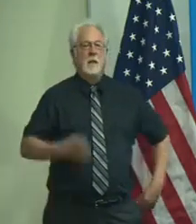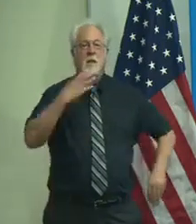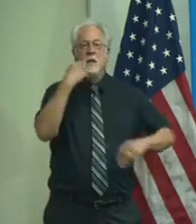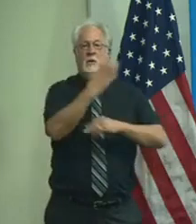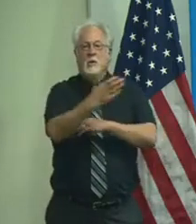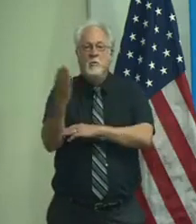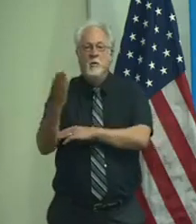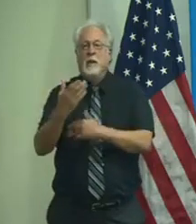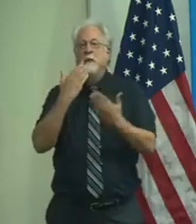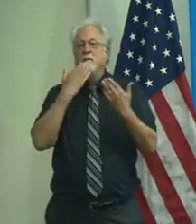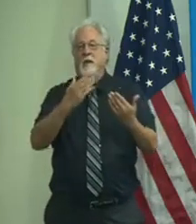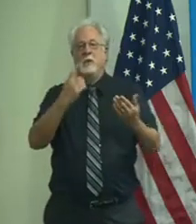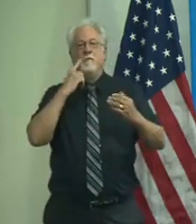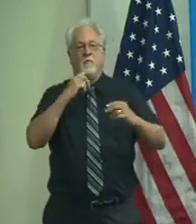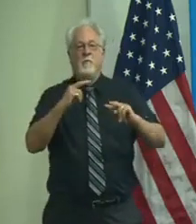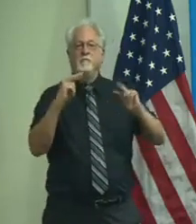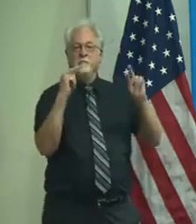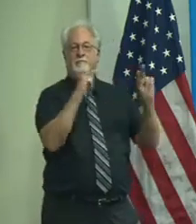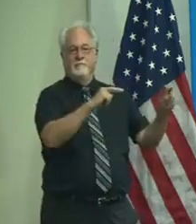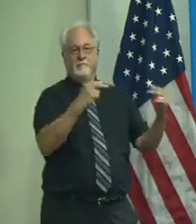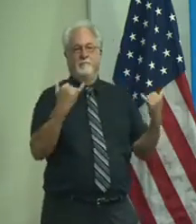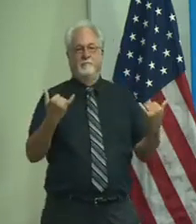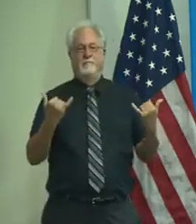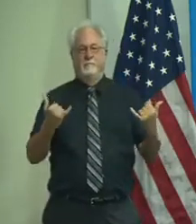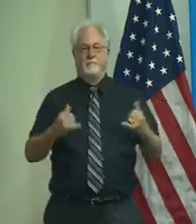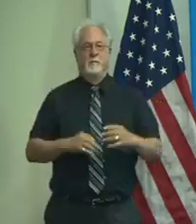Good morning, everybody, and thank you for being here today.